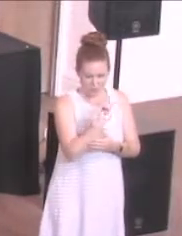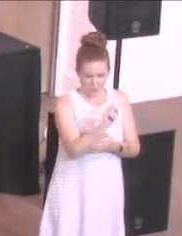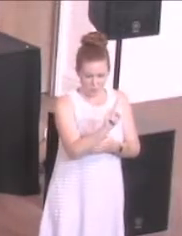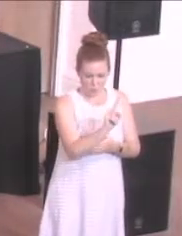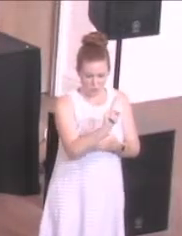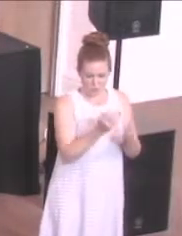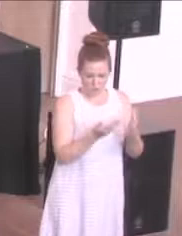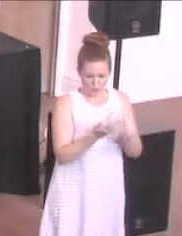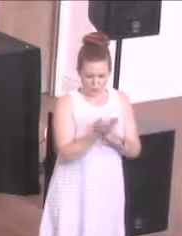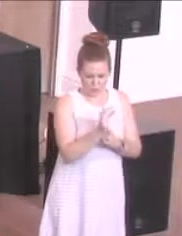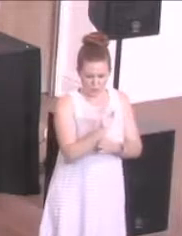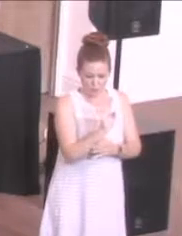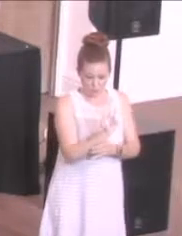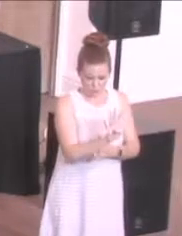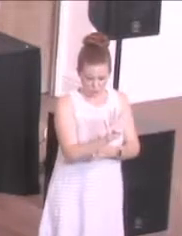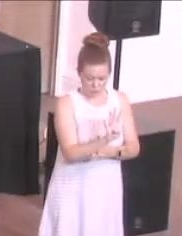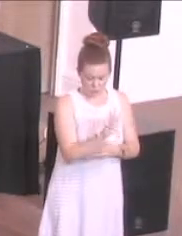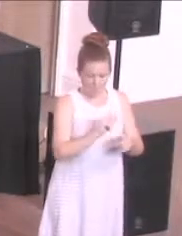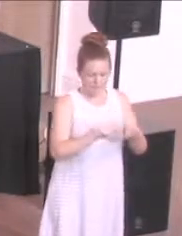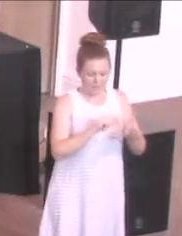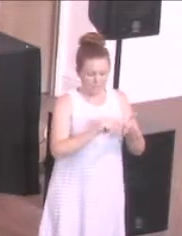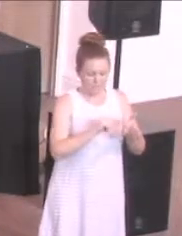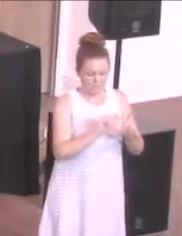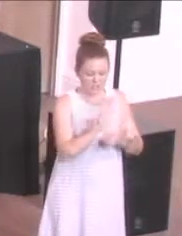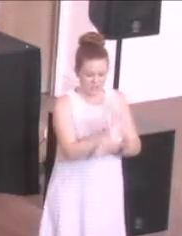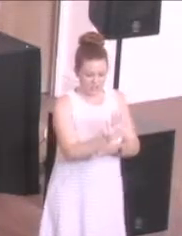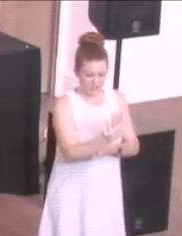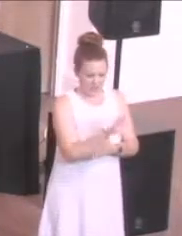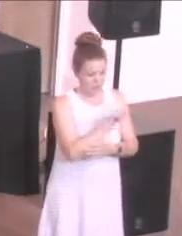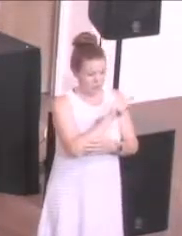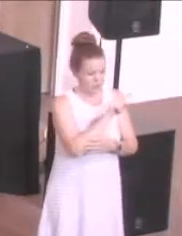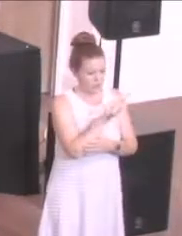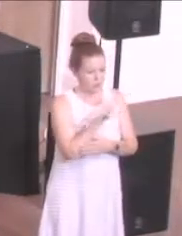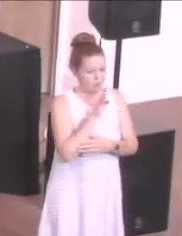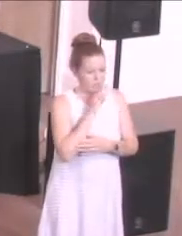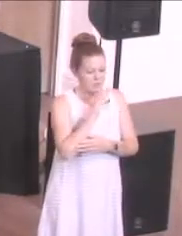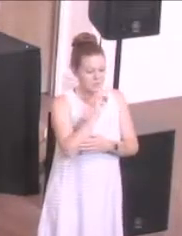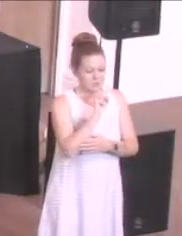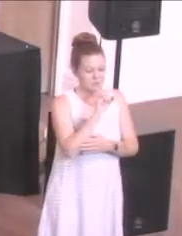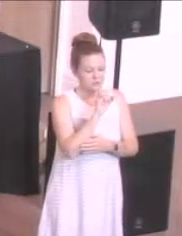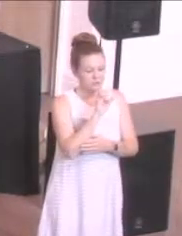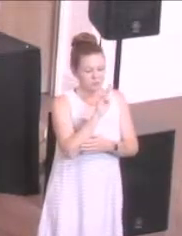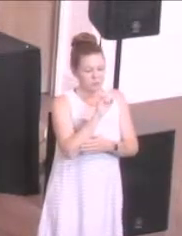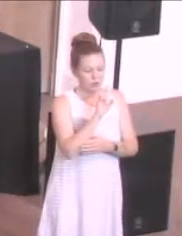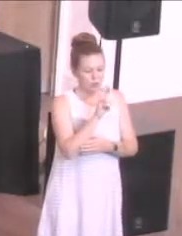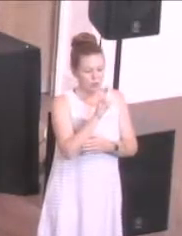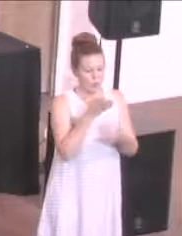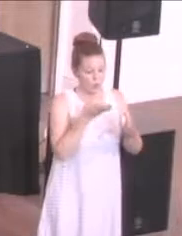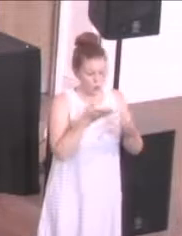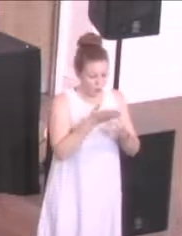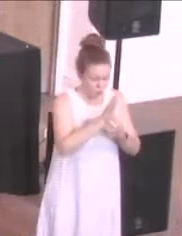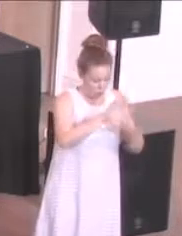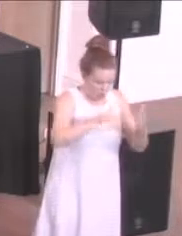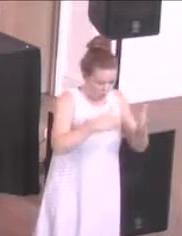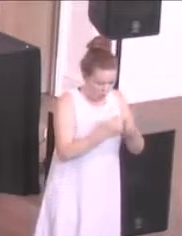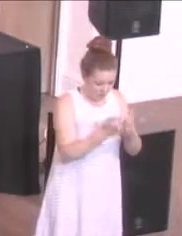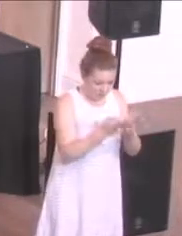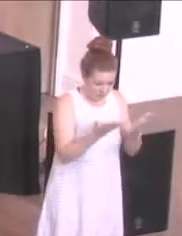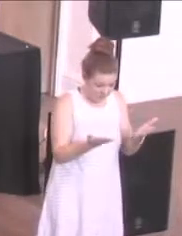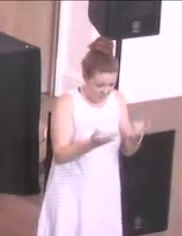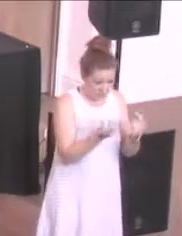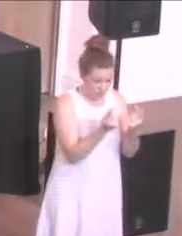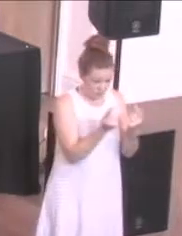was verse 5, but you be sober in all things, enduring hardship, do the work